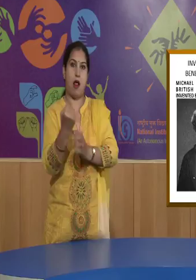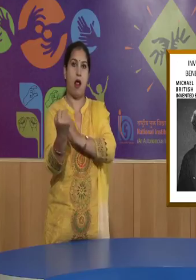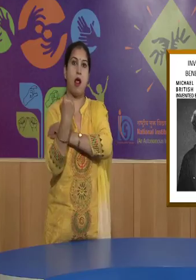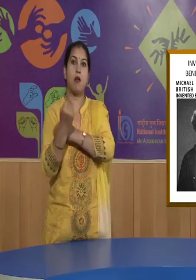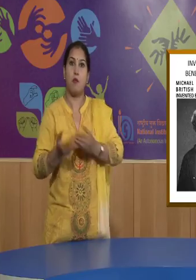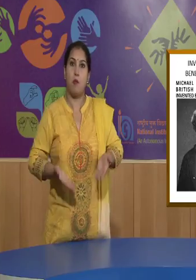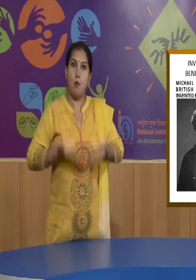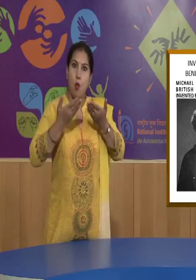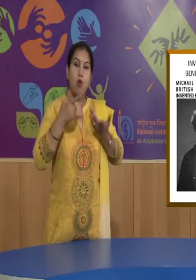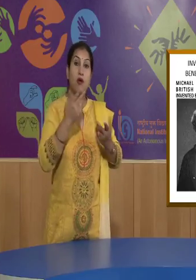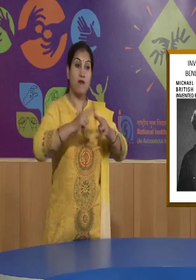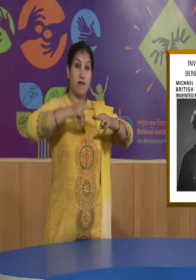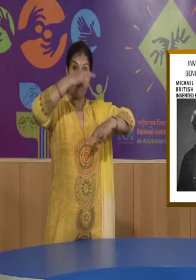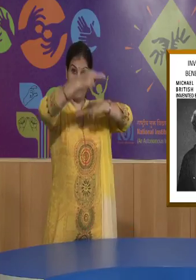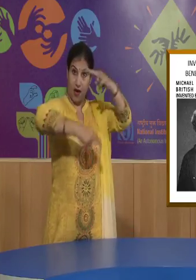the factories.